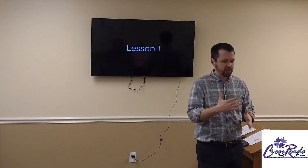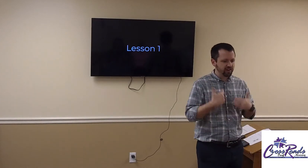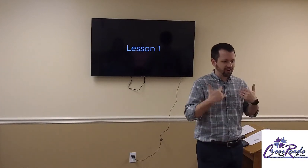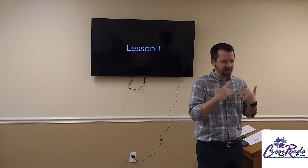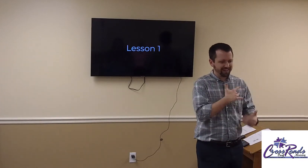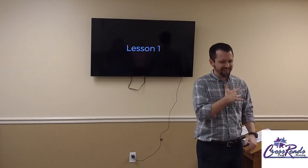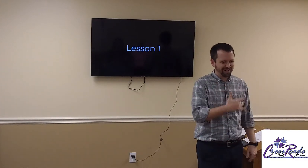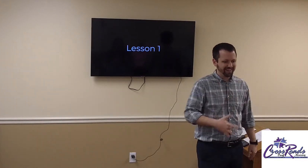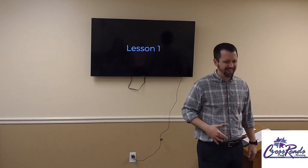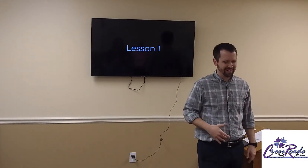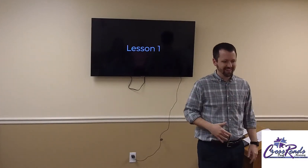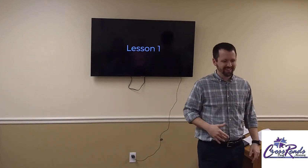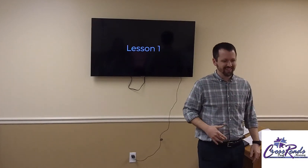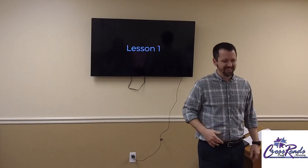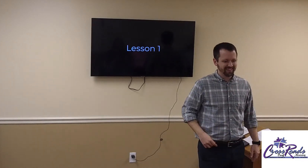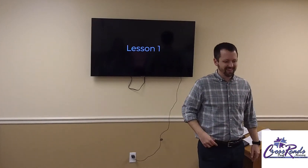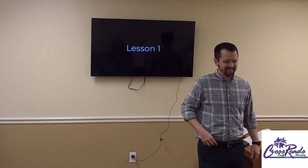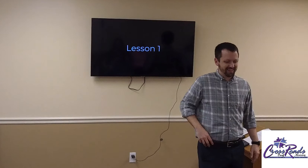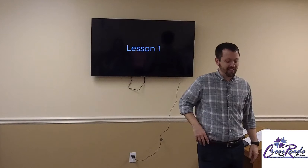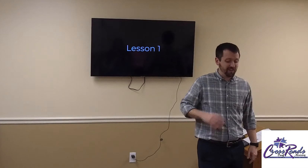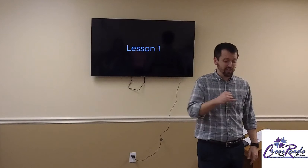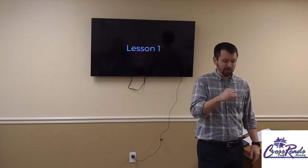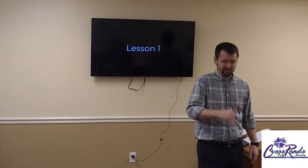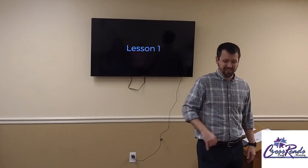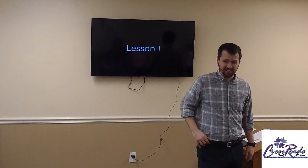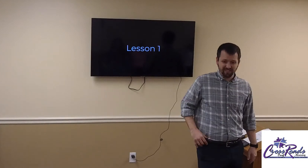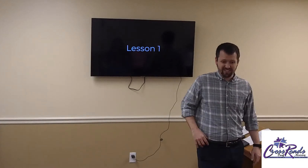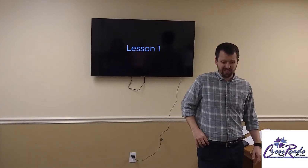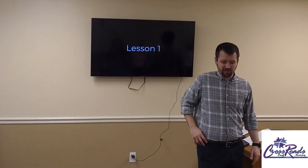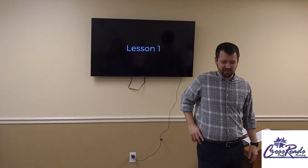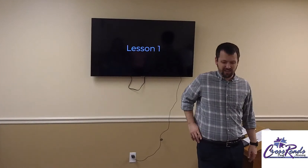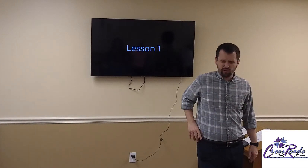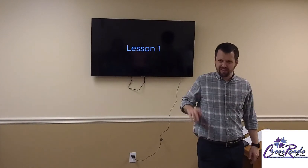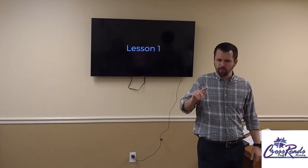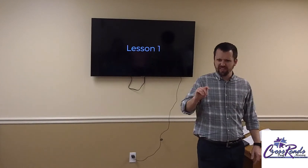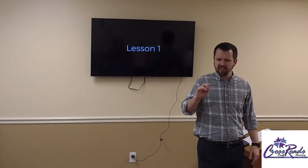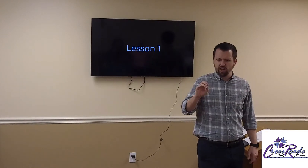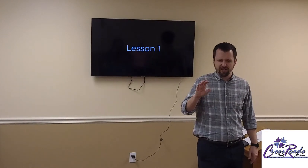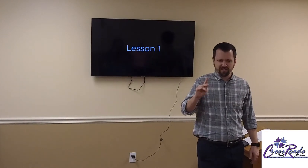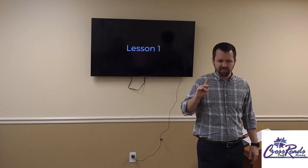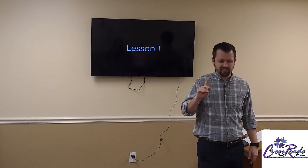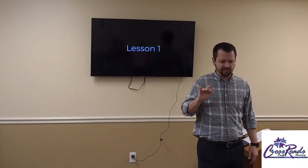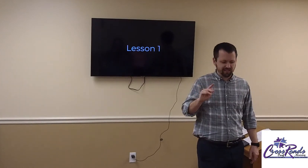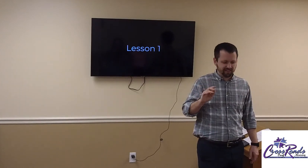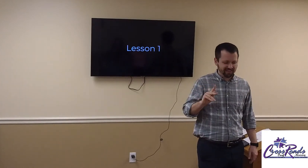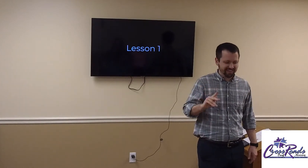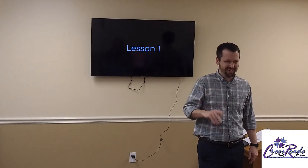young at heart. I really think, I learned so much from that. Me too. So, Like am what I supposed TikTok to have an is. app Yeah, on here?